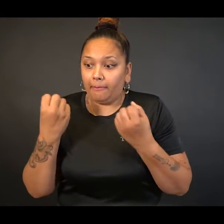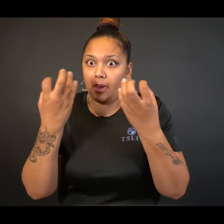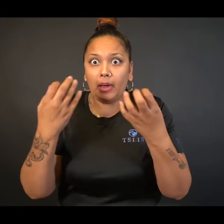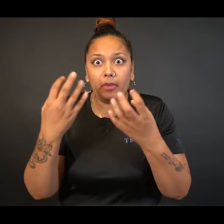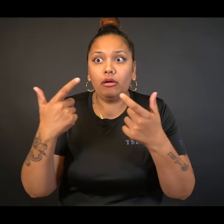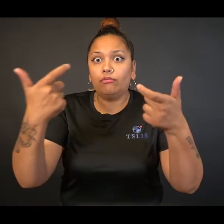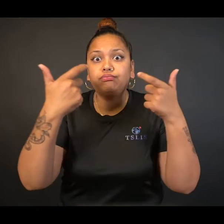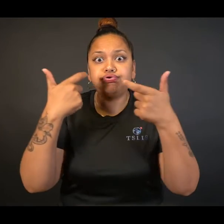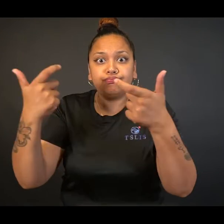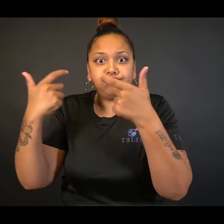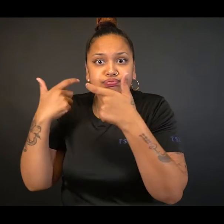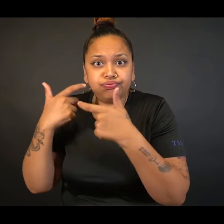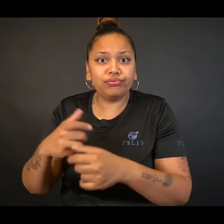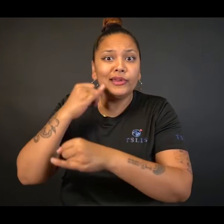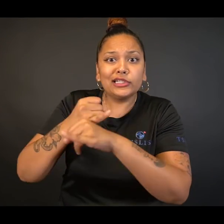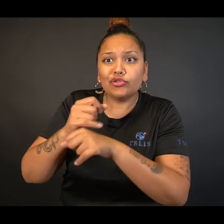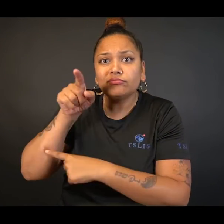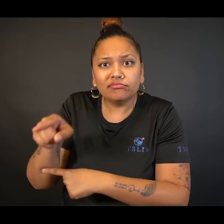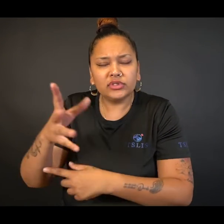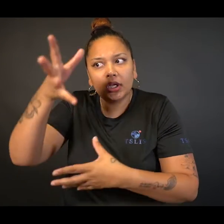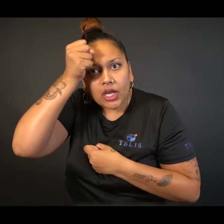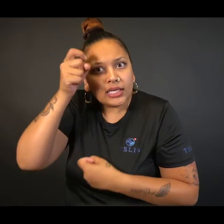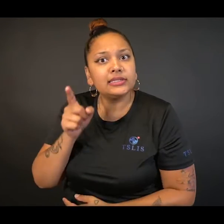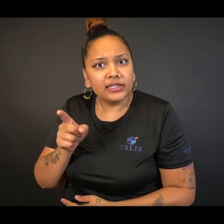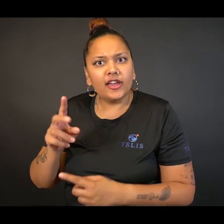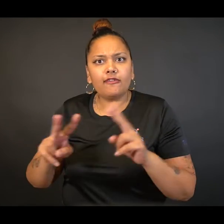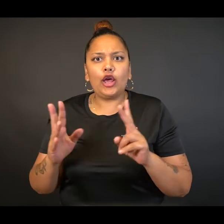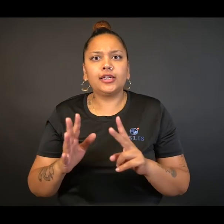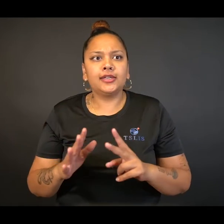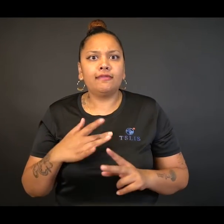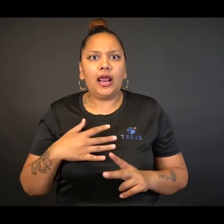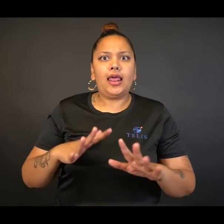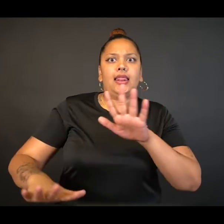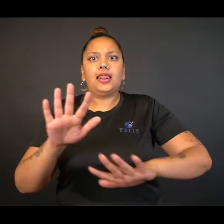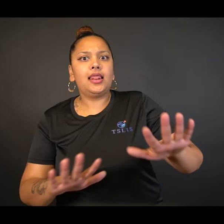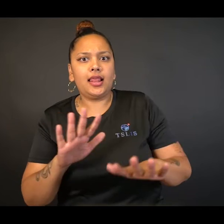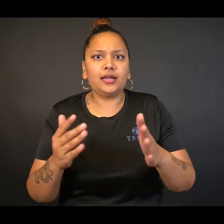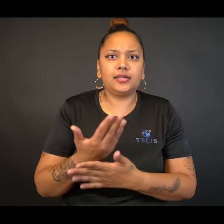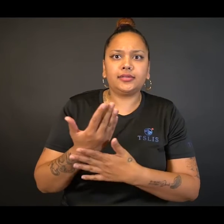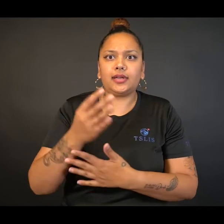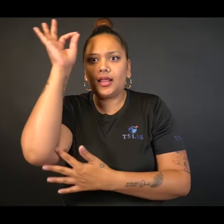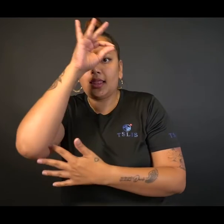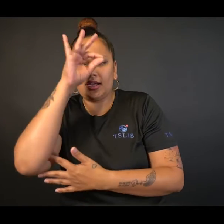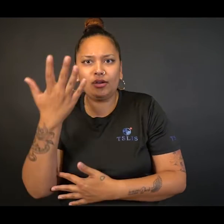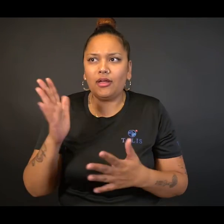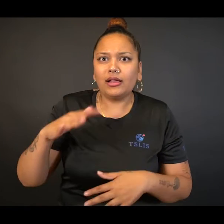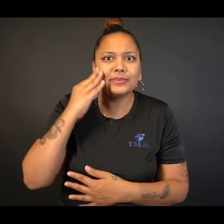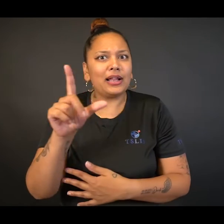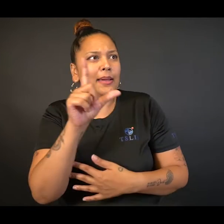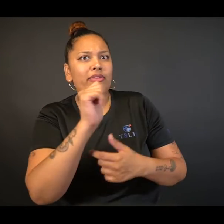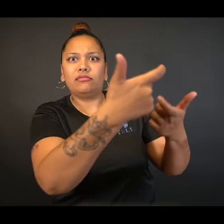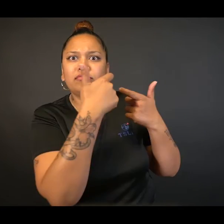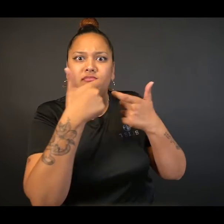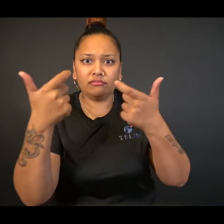within libraries. Libraries are very inherently colonial. They can be intimidating institutions for those who haven't grown